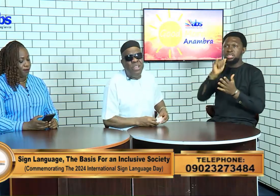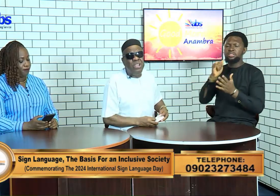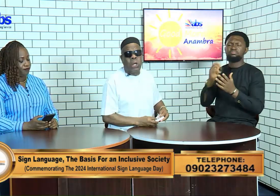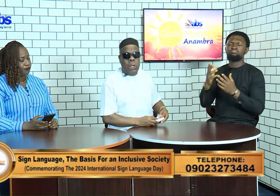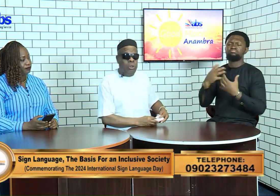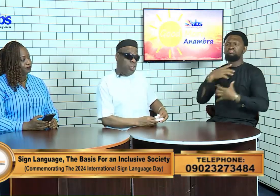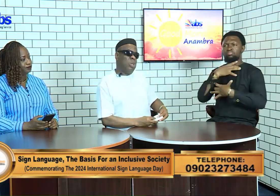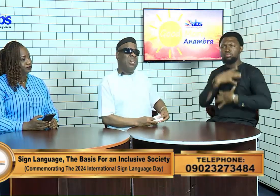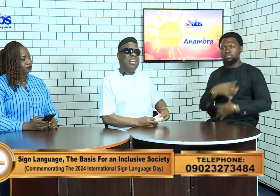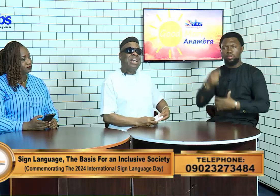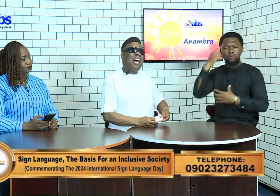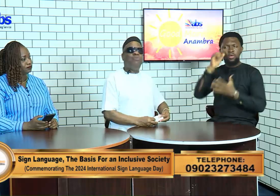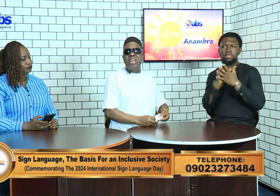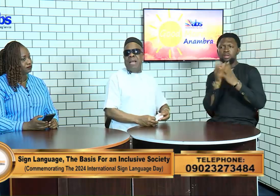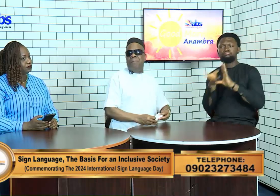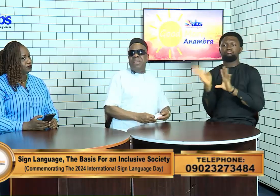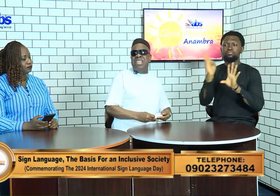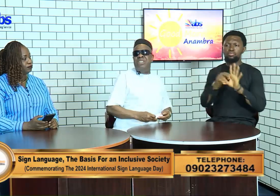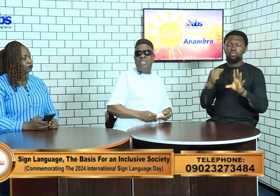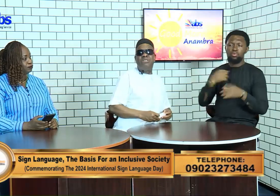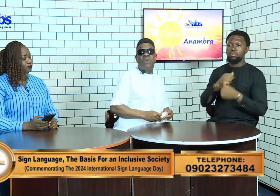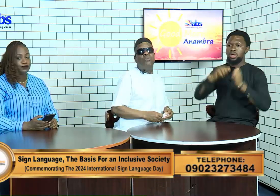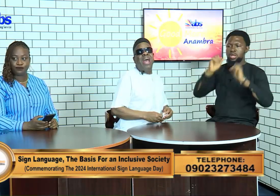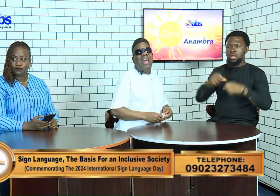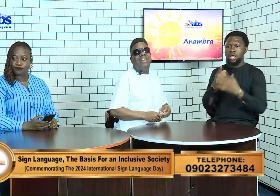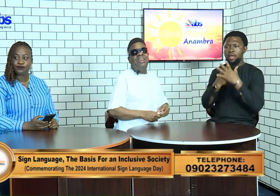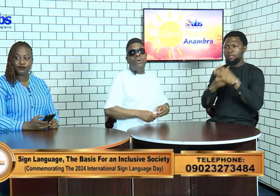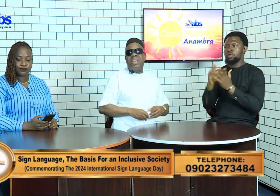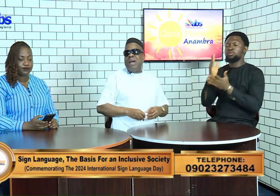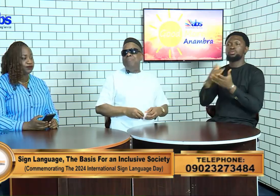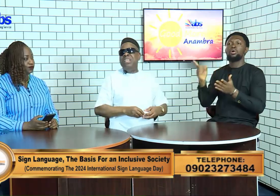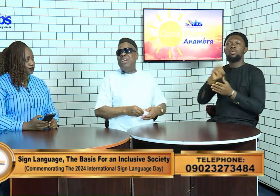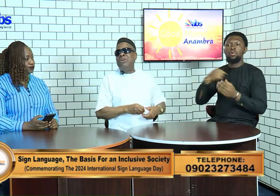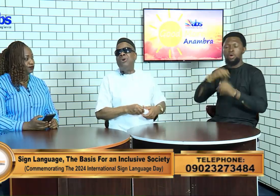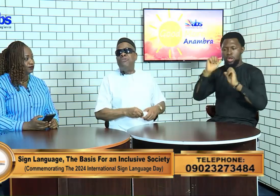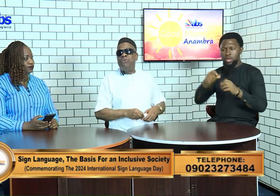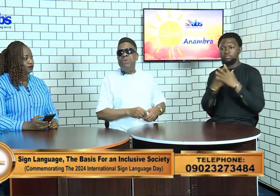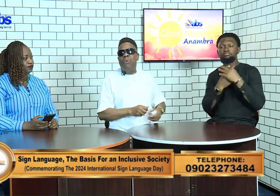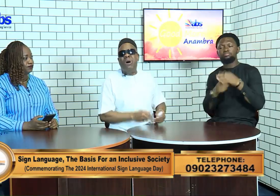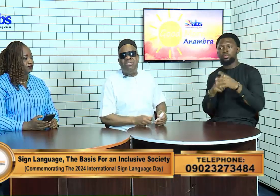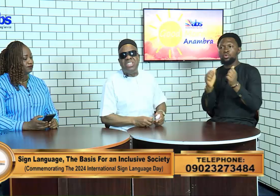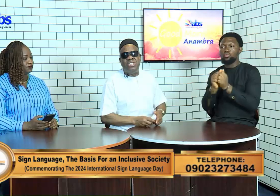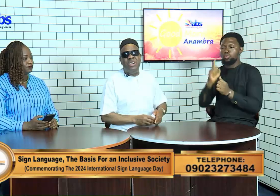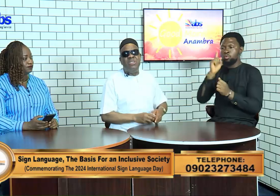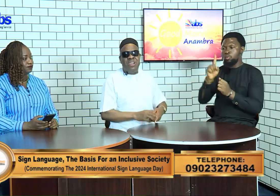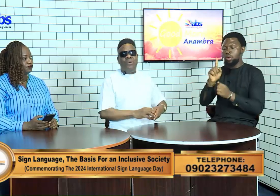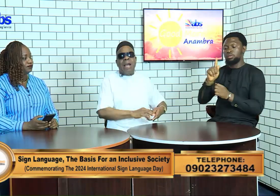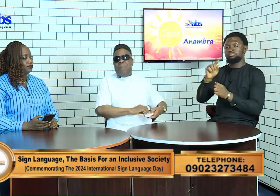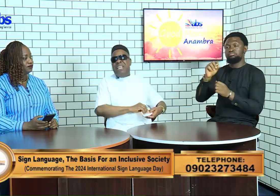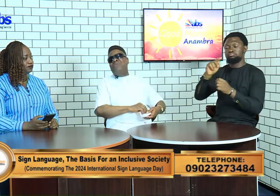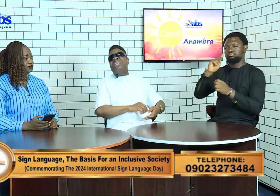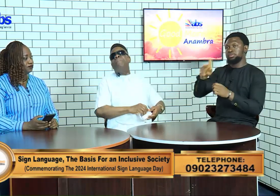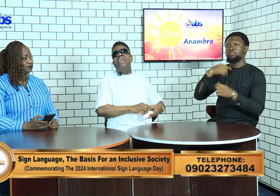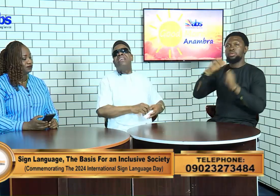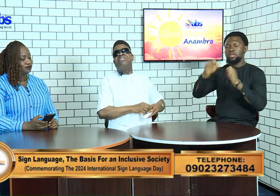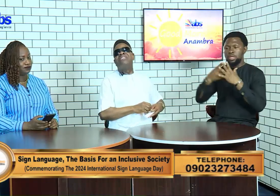for inclusion. And we can begin somewhere. We can begin with one station. We can